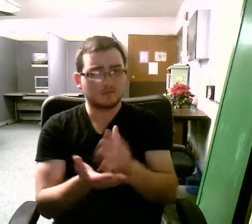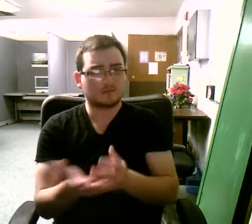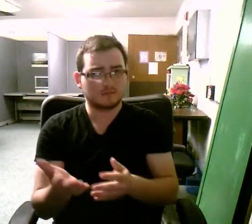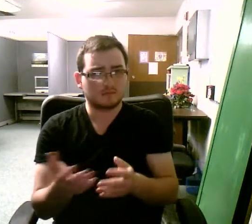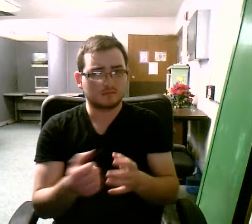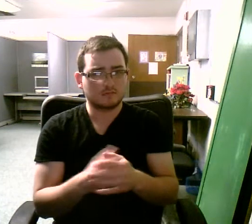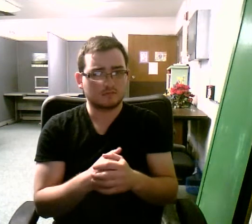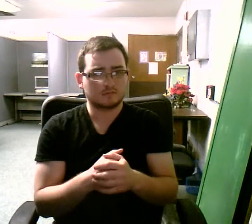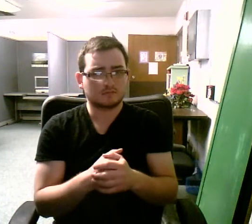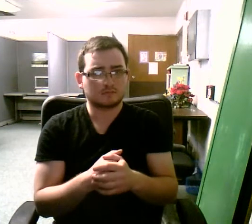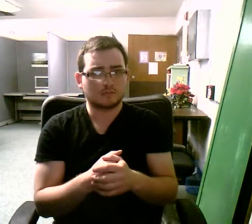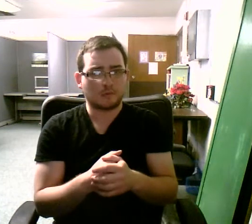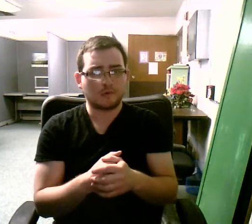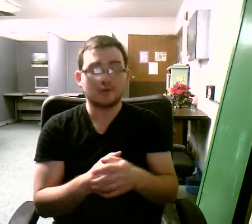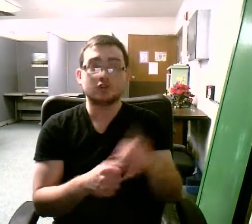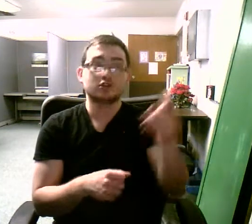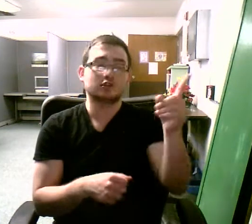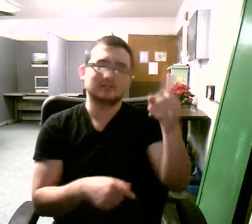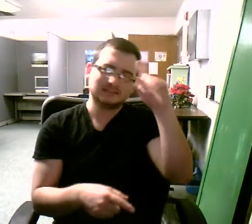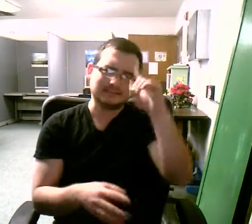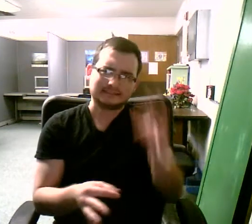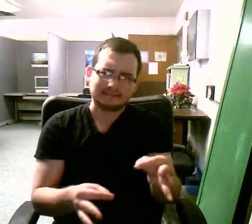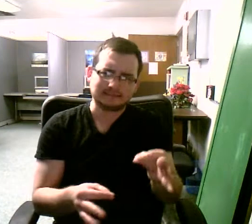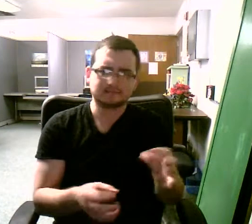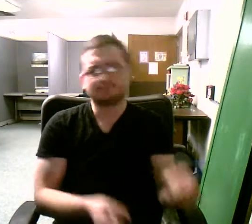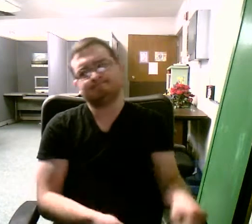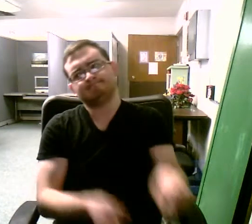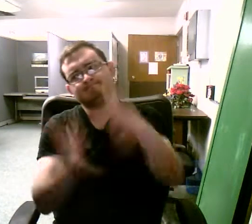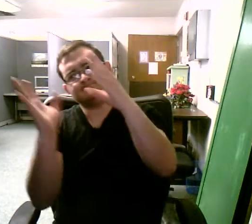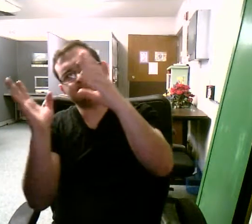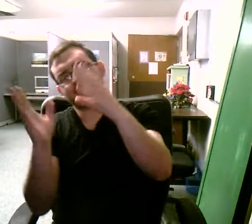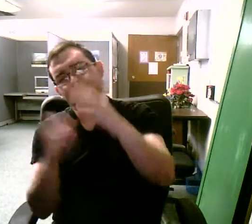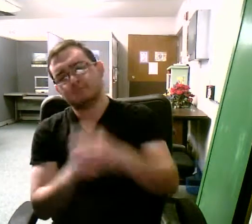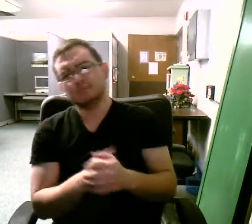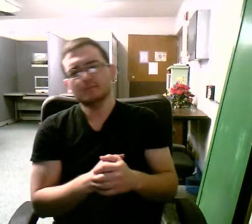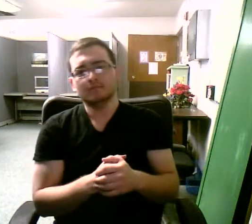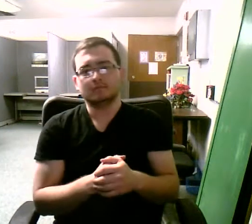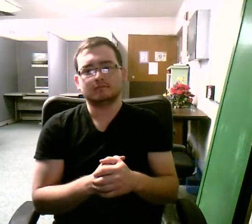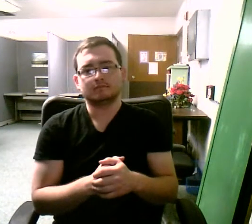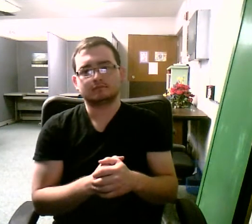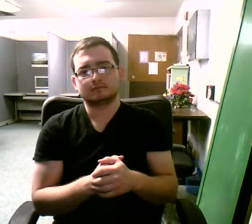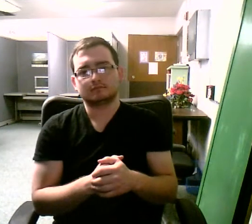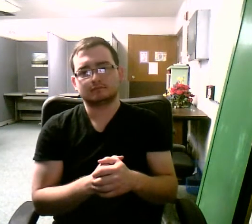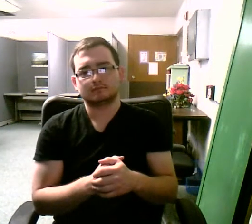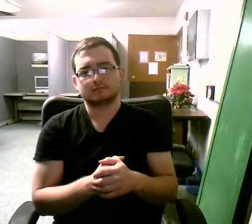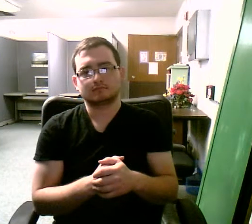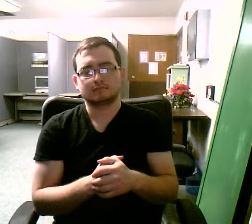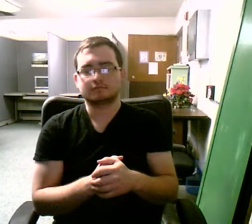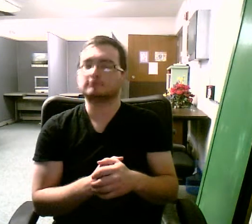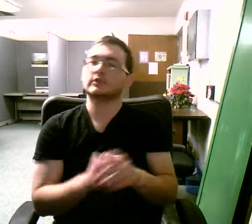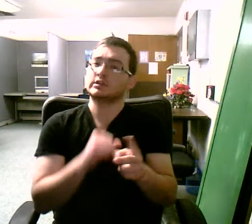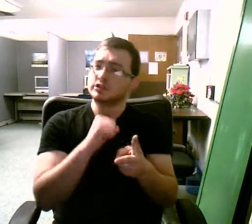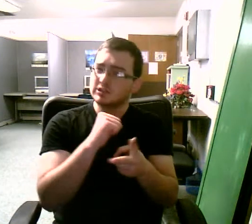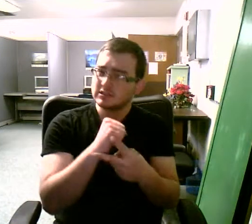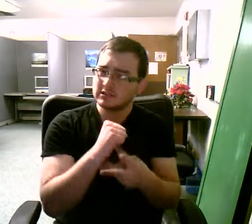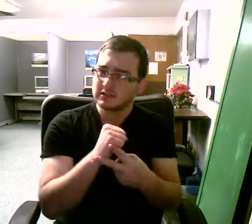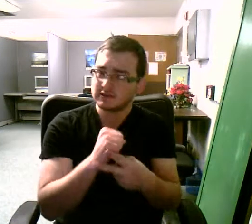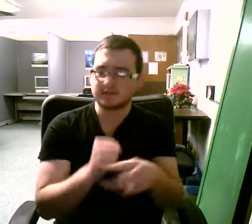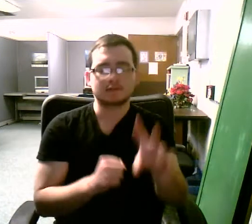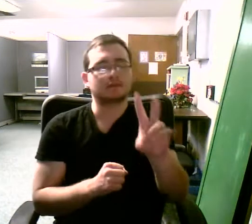out. Okay, so we have those. Now she keeps 75, so it looks like this part's going to represent